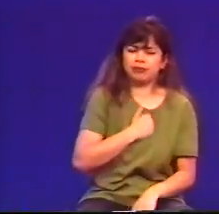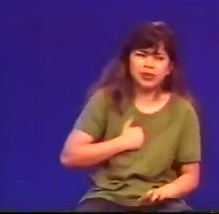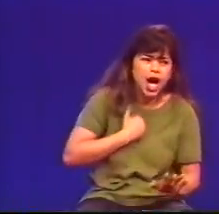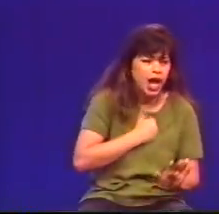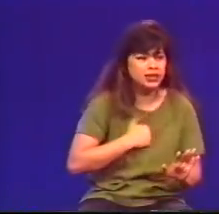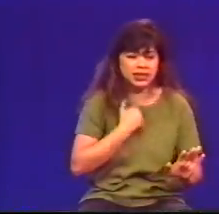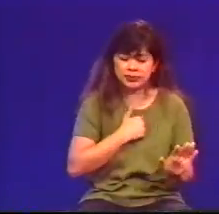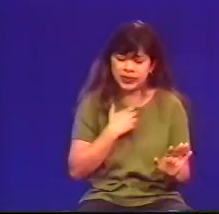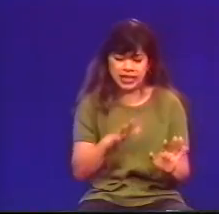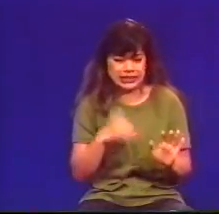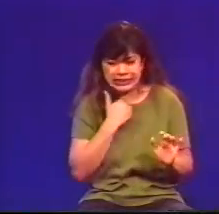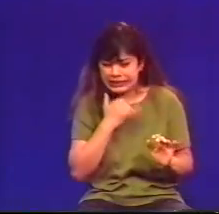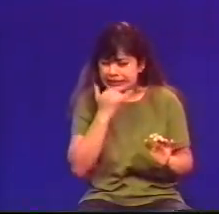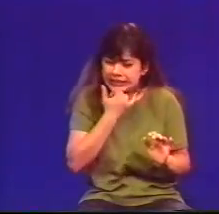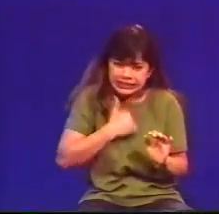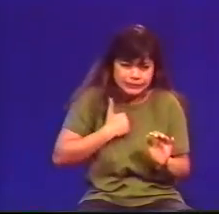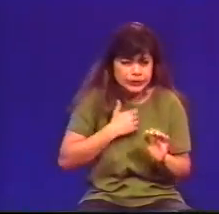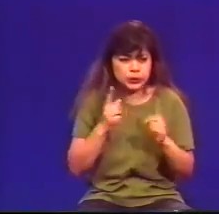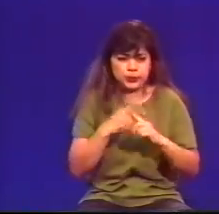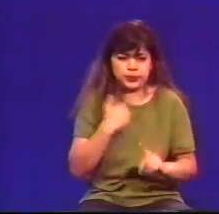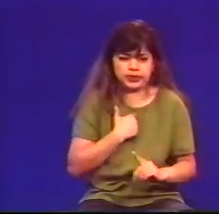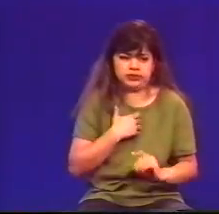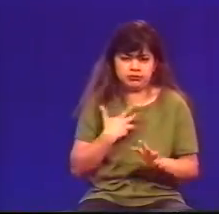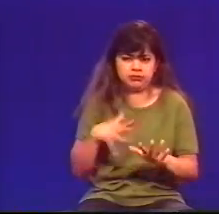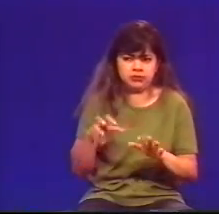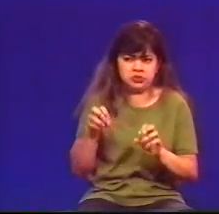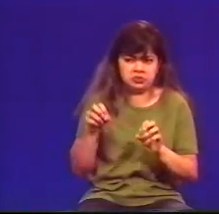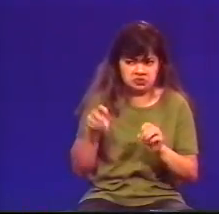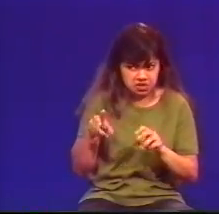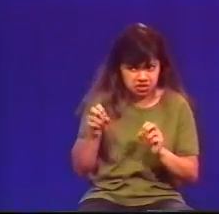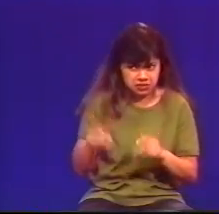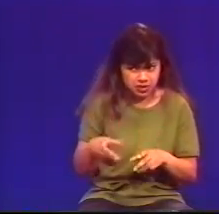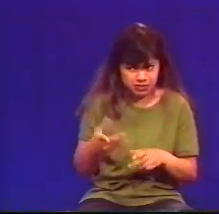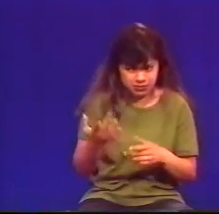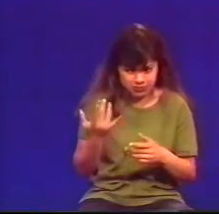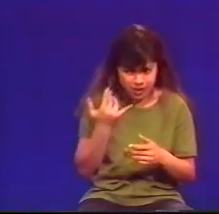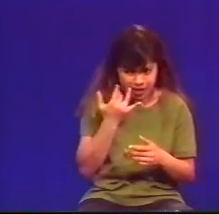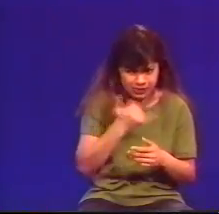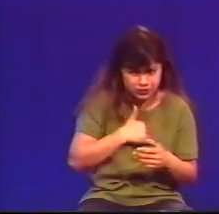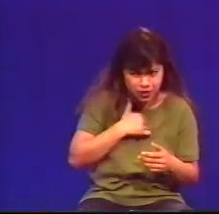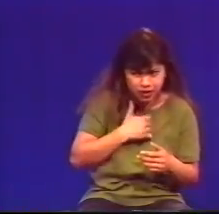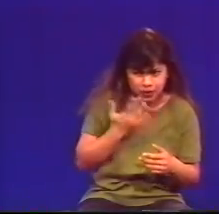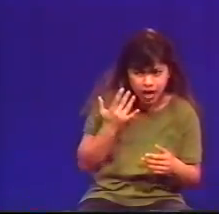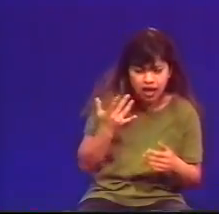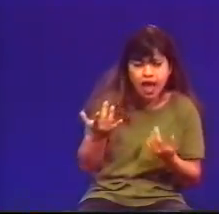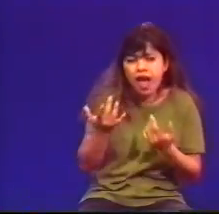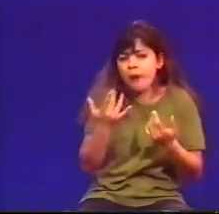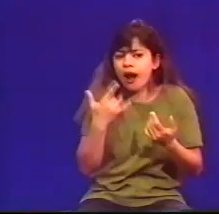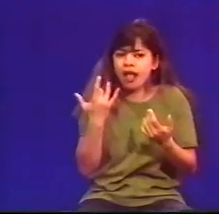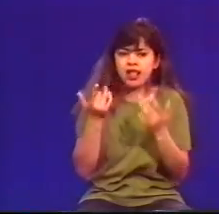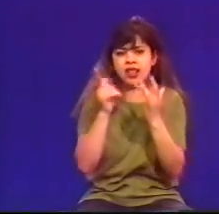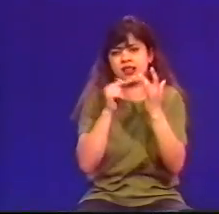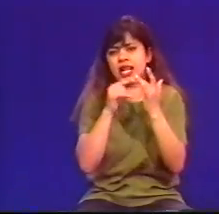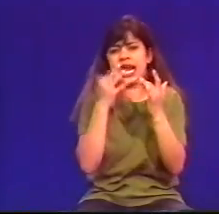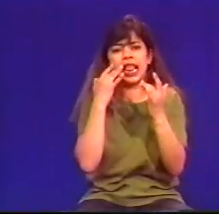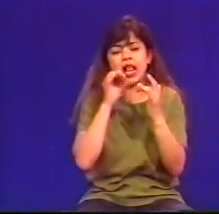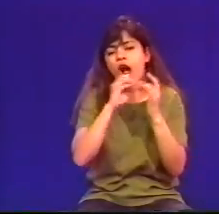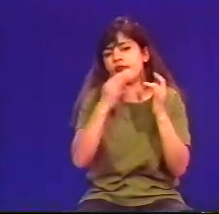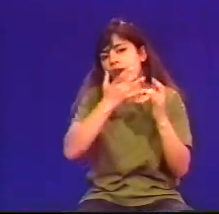her red nail polish. And I, of course, didn't mind at all. It wasn't a big deal to me. And I told her,